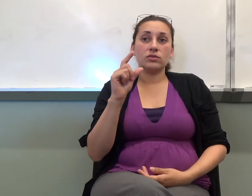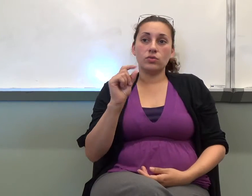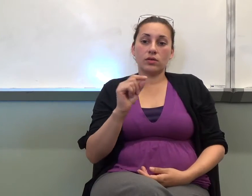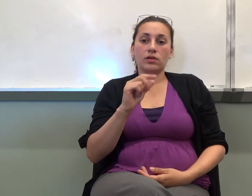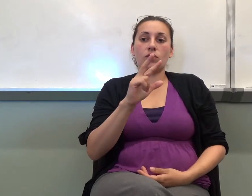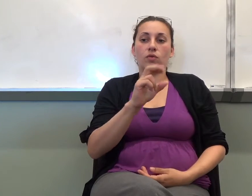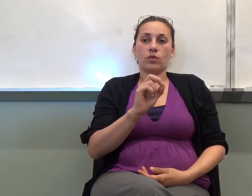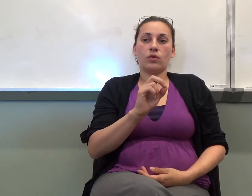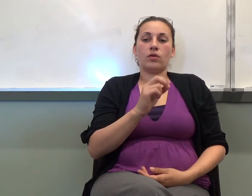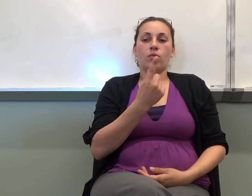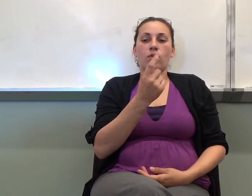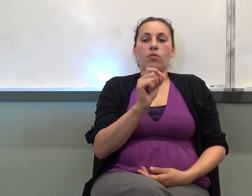be right around there.